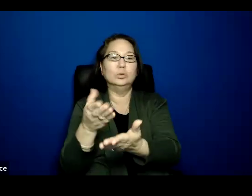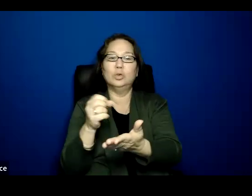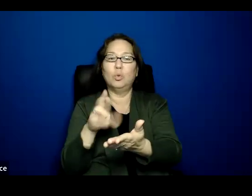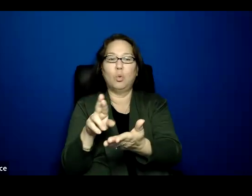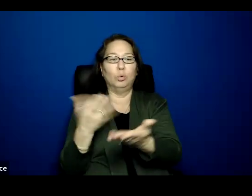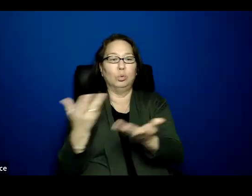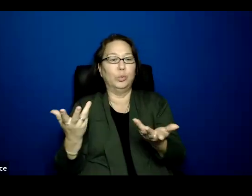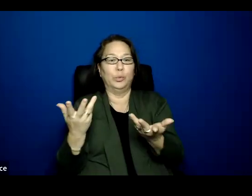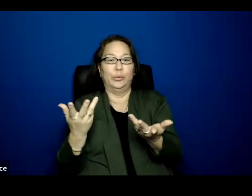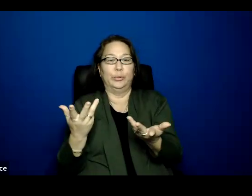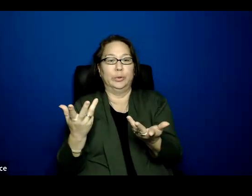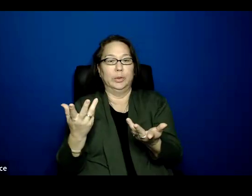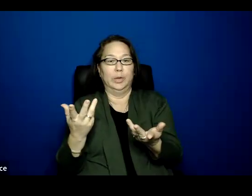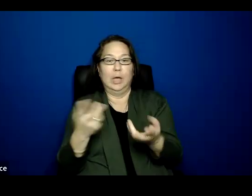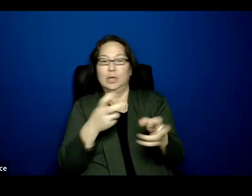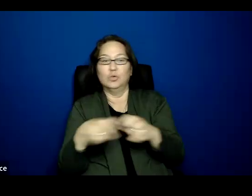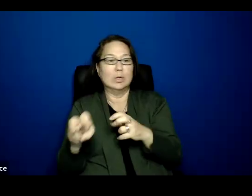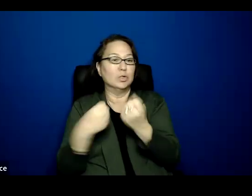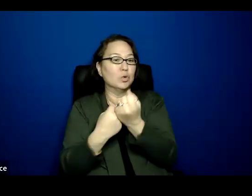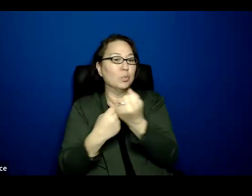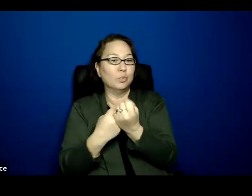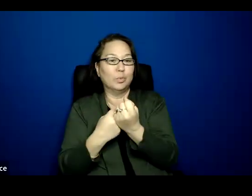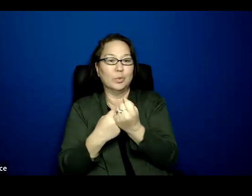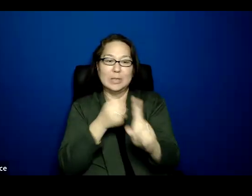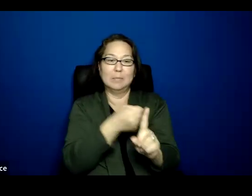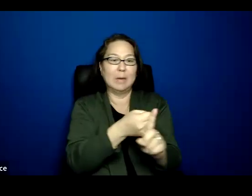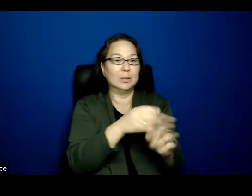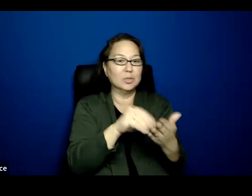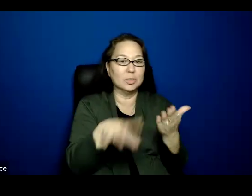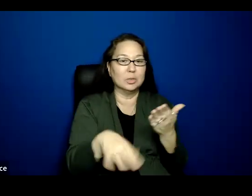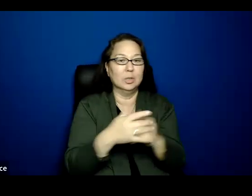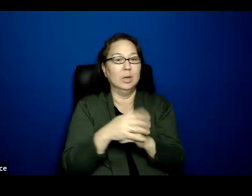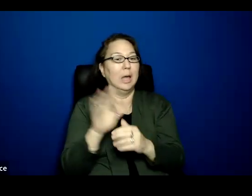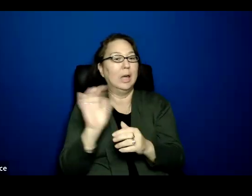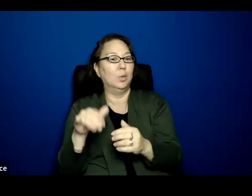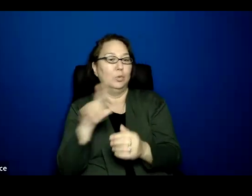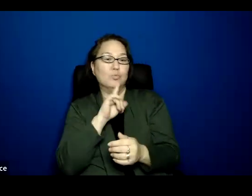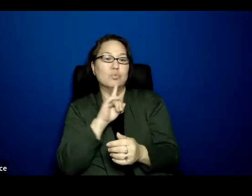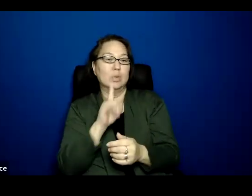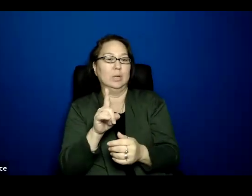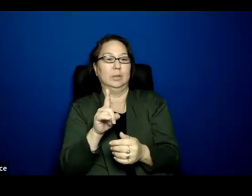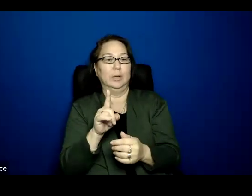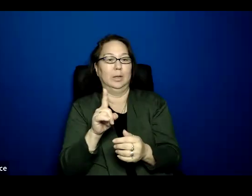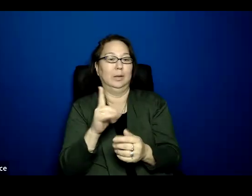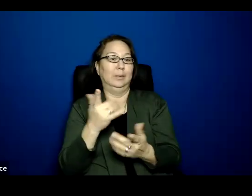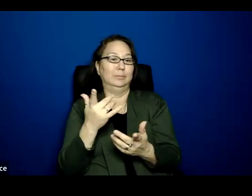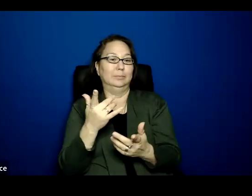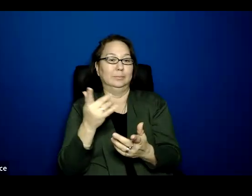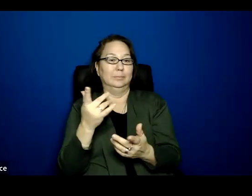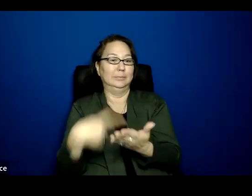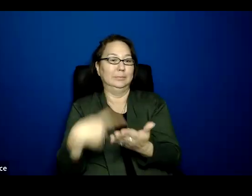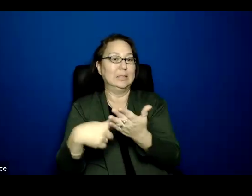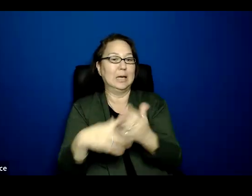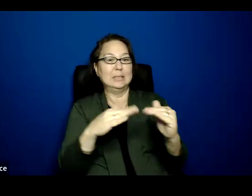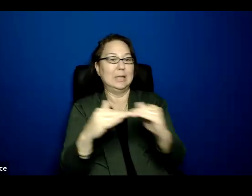I think it would be helpful for us to discuss the equity analysis of which communities are losing schools. We're hearing a